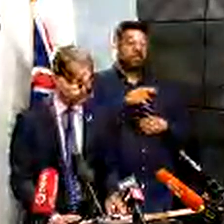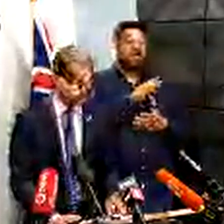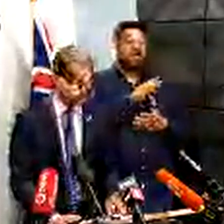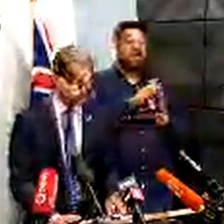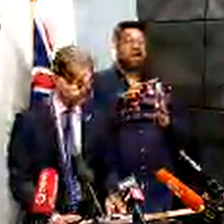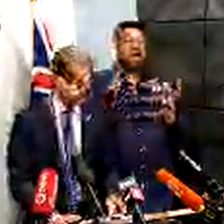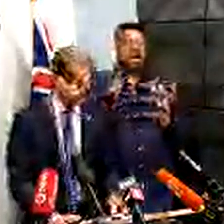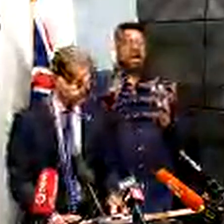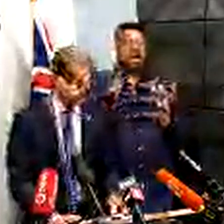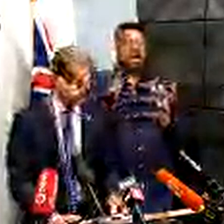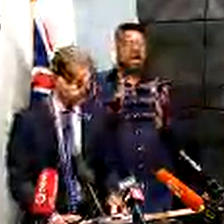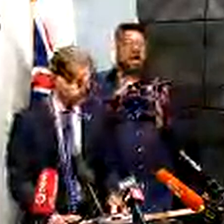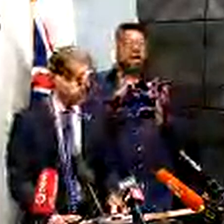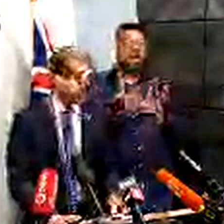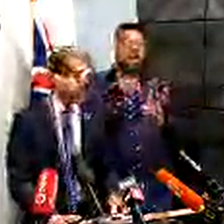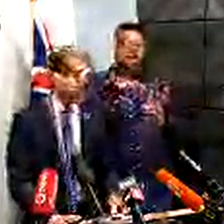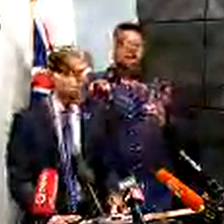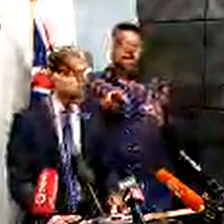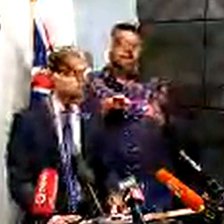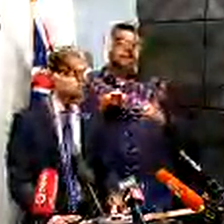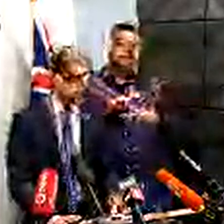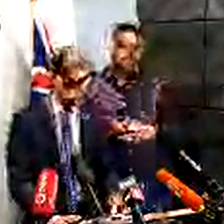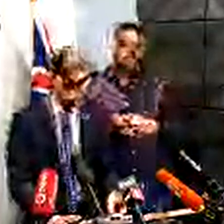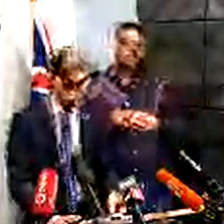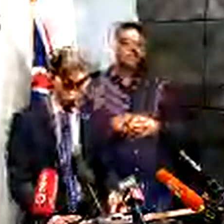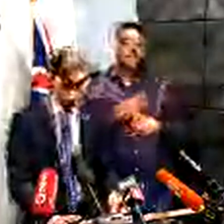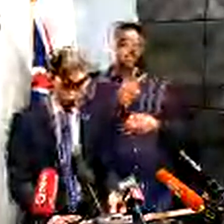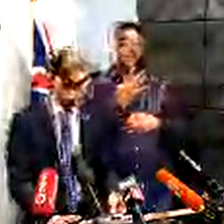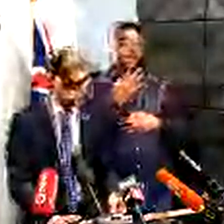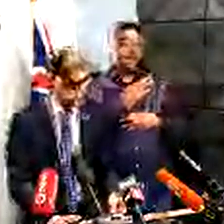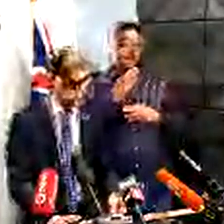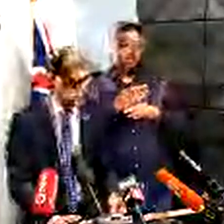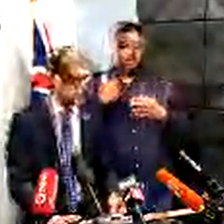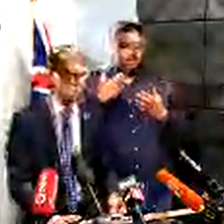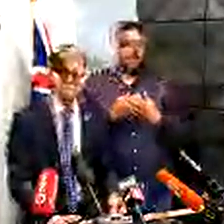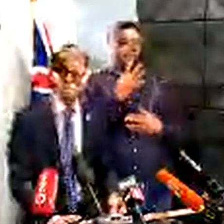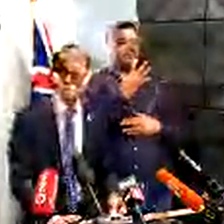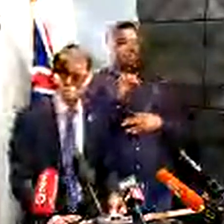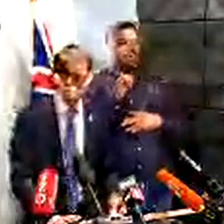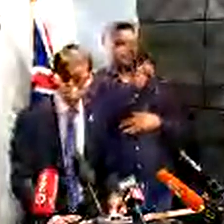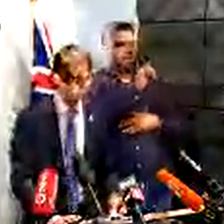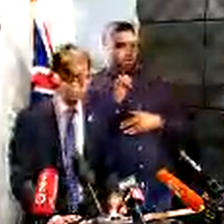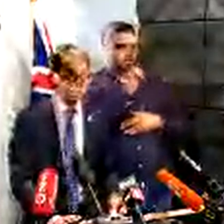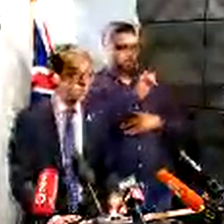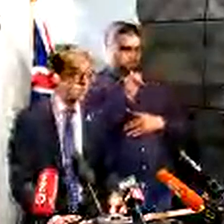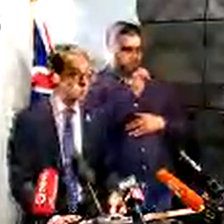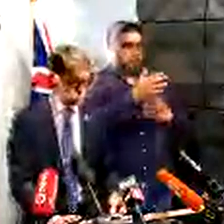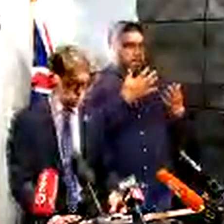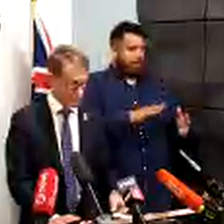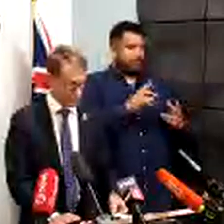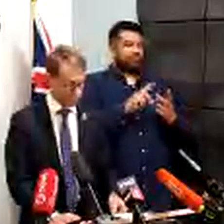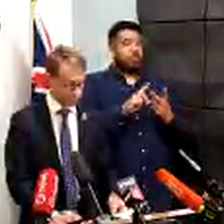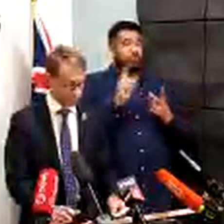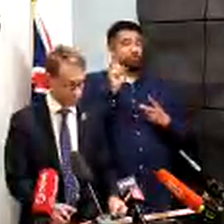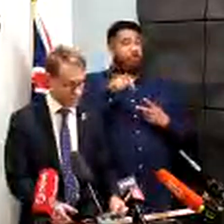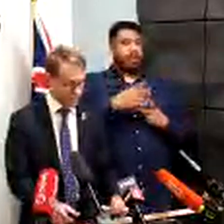our burns units. And over the last 24 hours, 4 flights have taken place, and another 4 flights are planned for